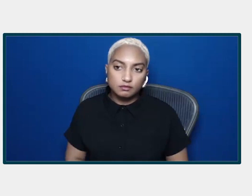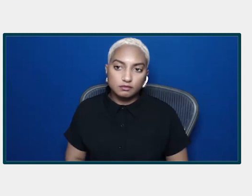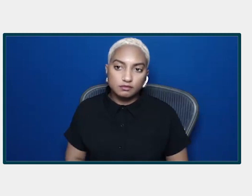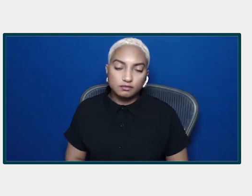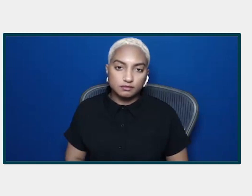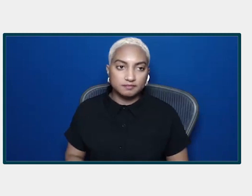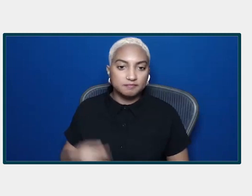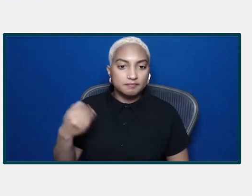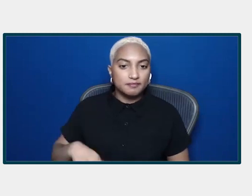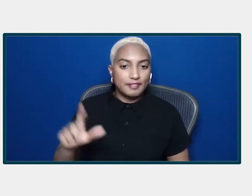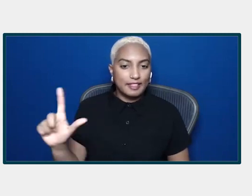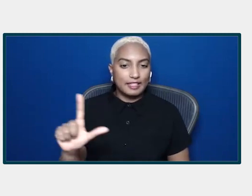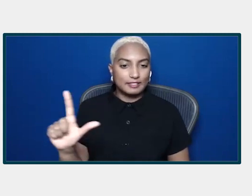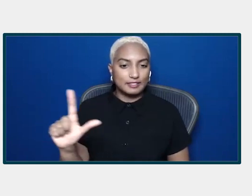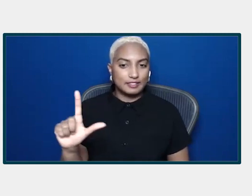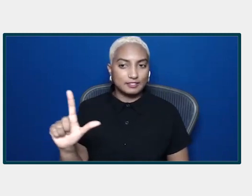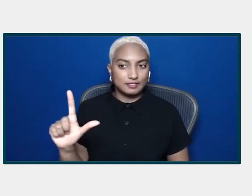one.